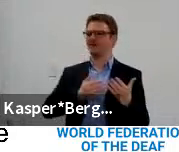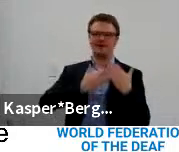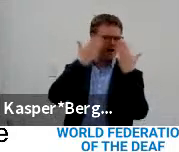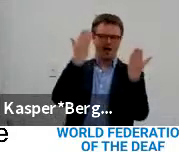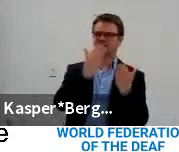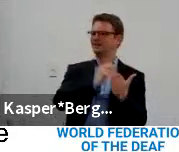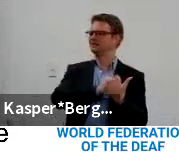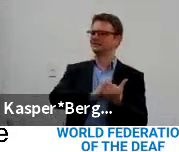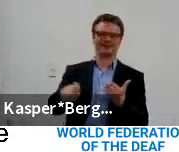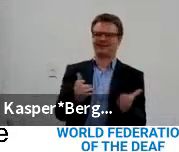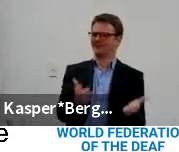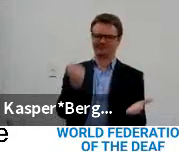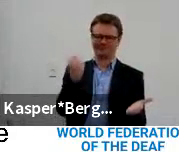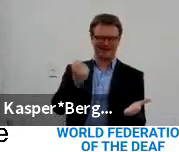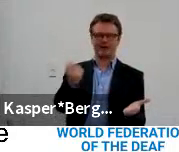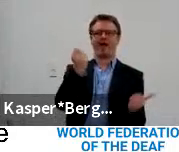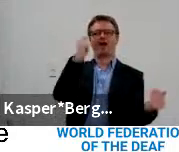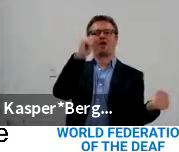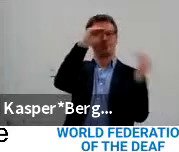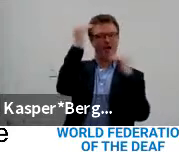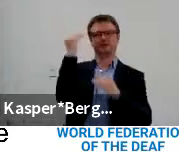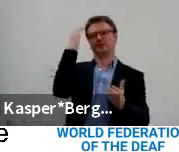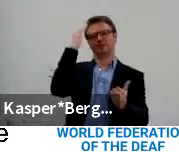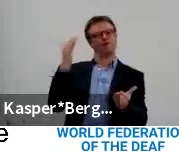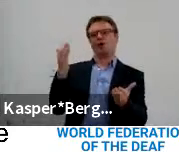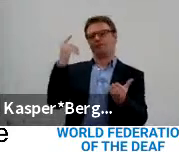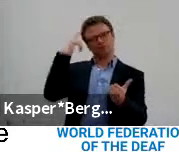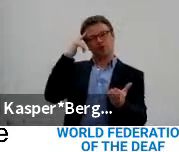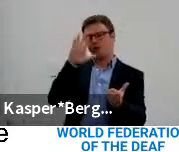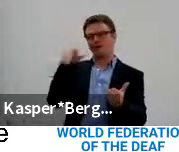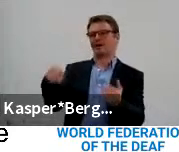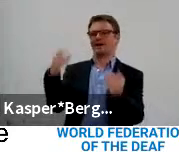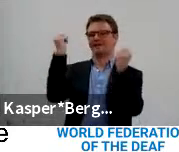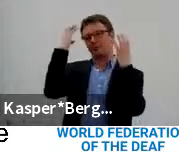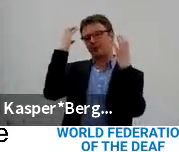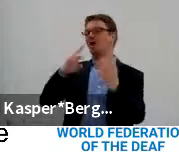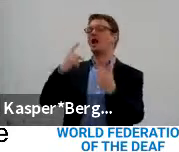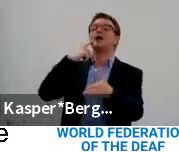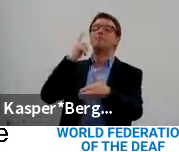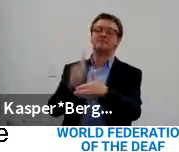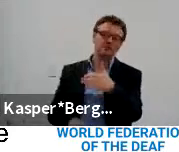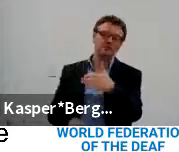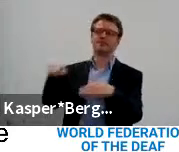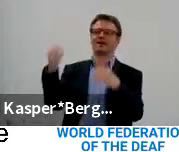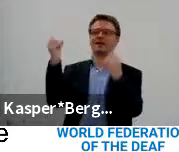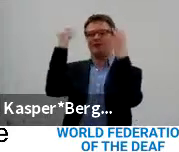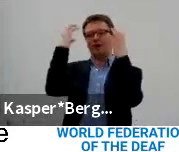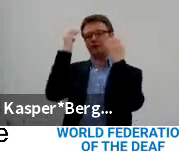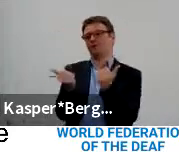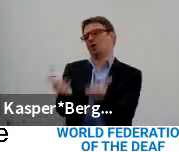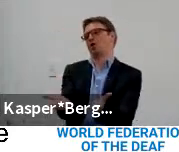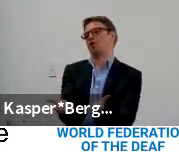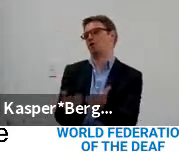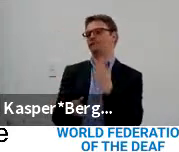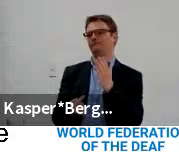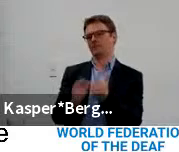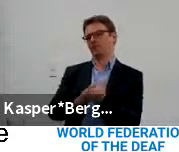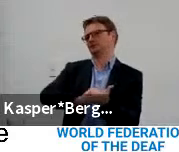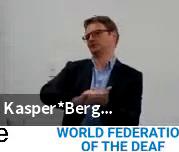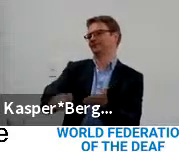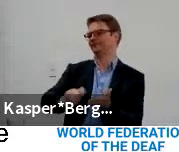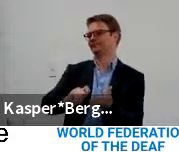or text-wise, but the deaf and hard of hearing maybe can't read or doesn't read those kinds of information, or